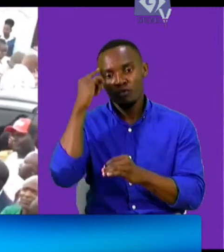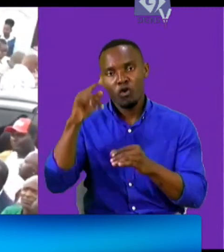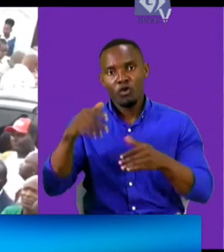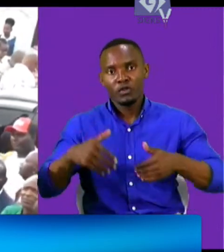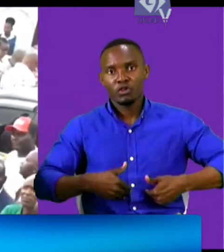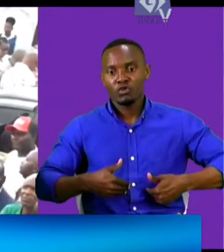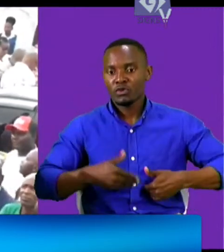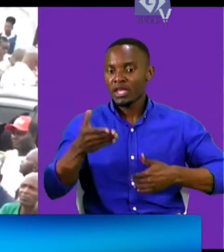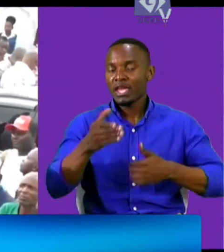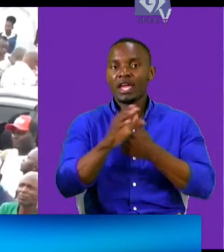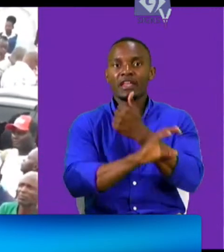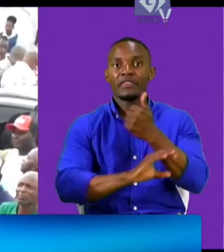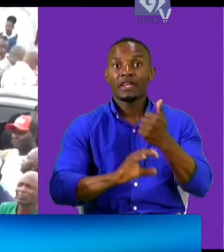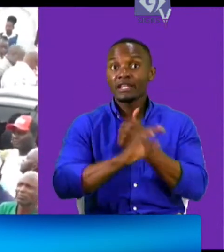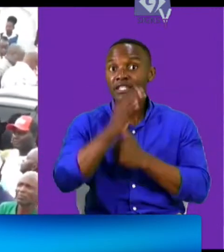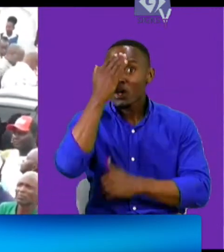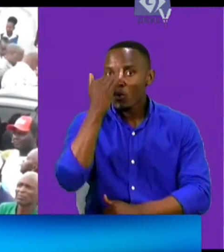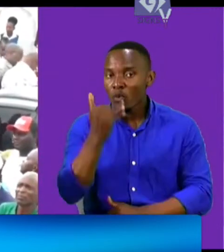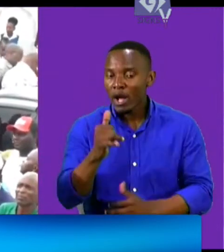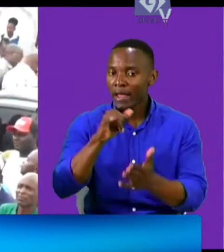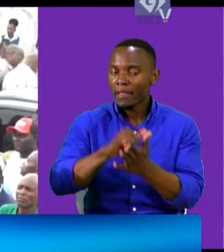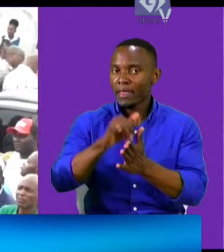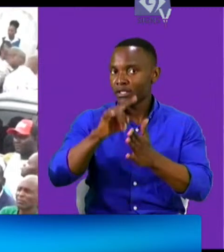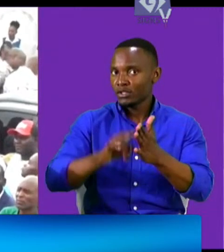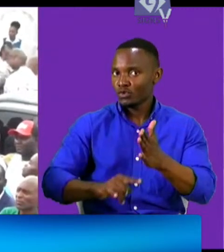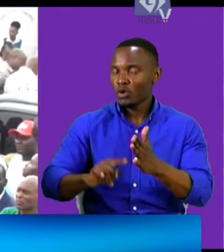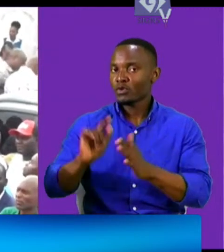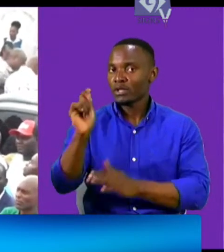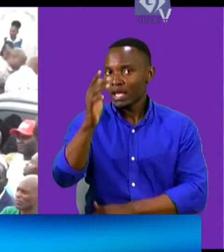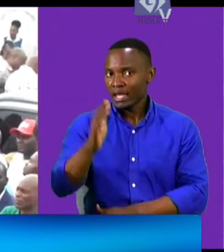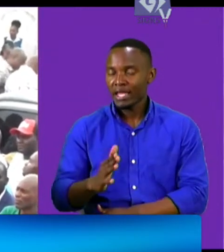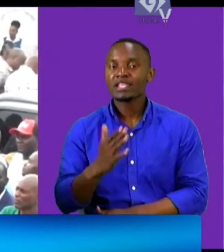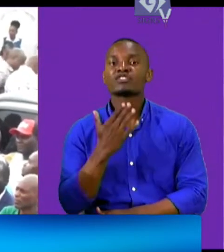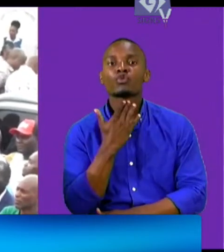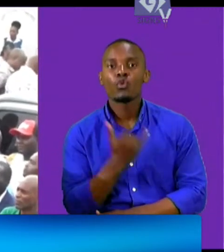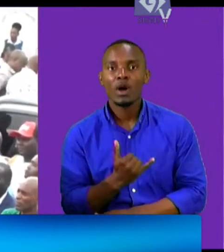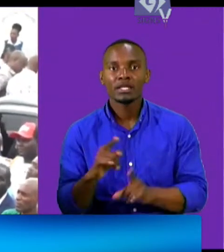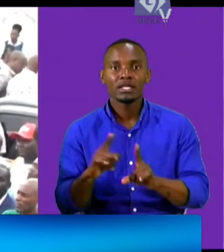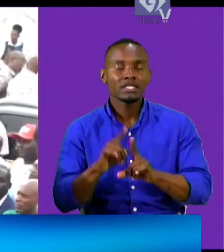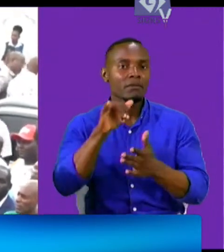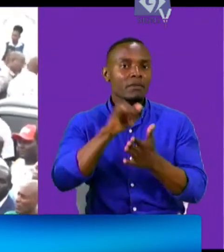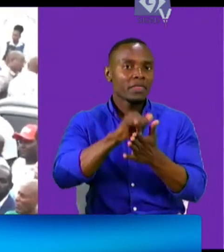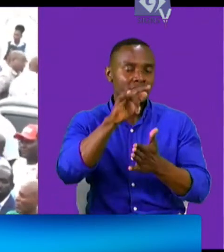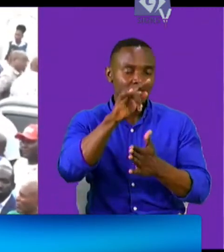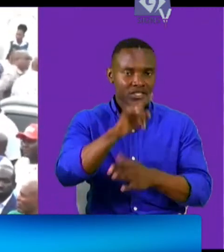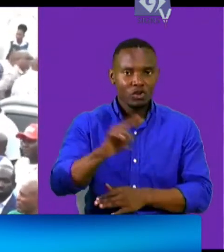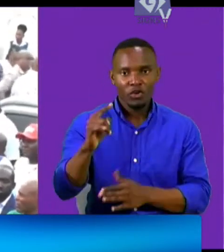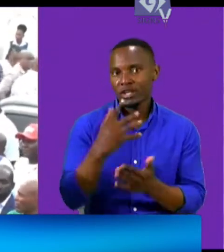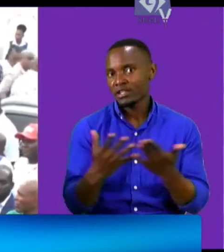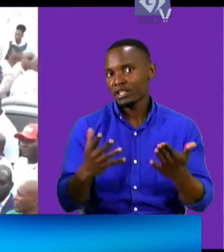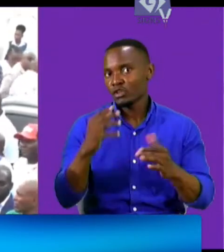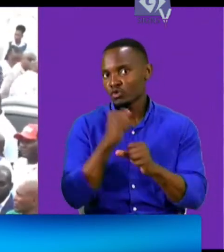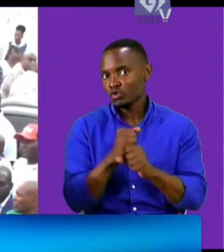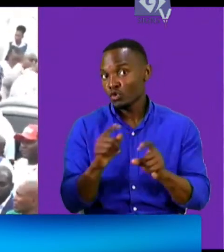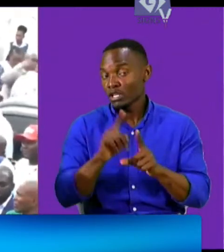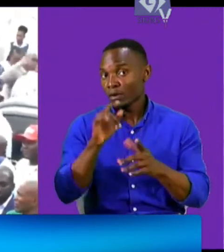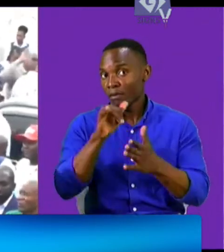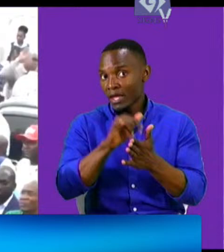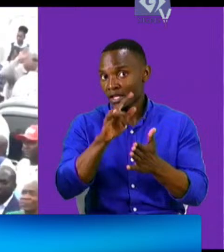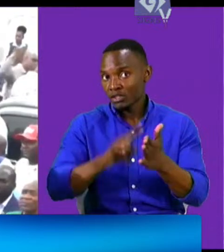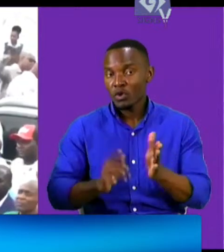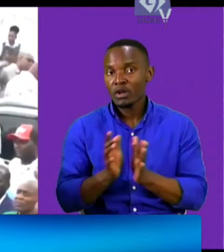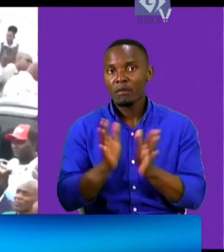country, because that is what the people of Kenya want. That is the right thing to do, and that is where public interest is.